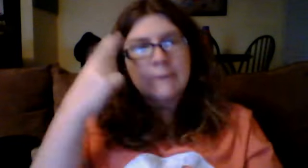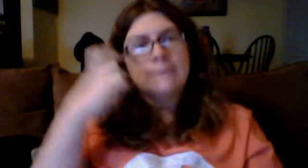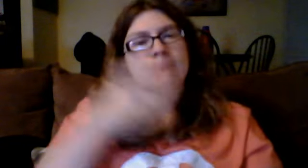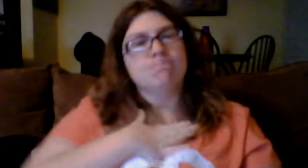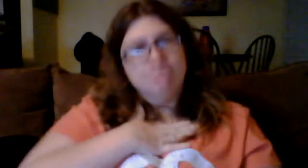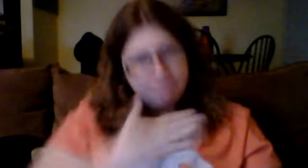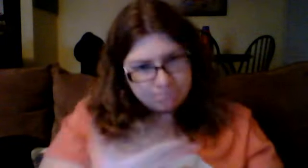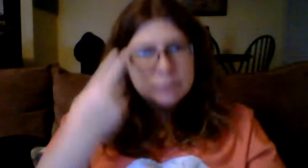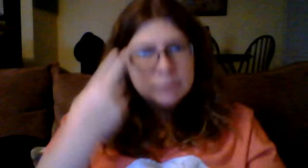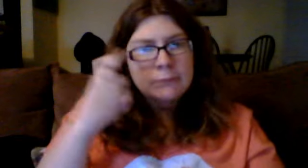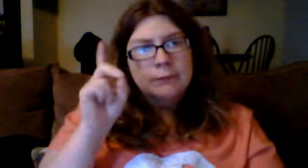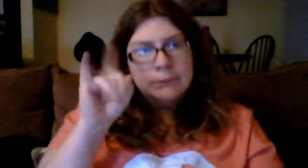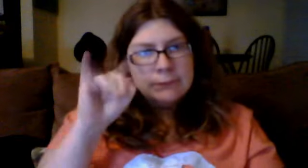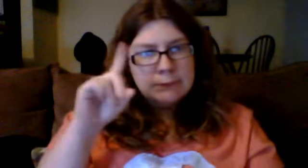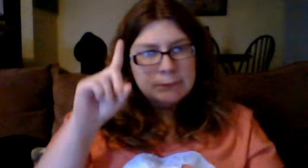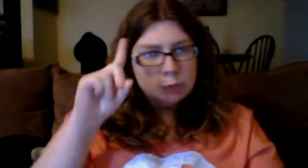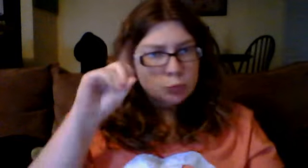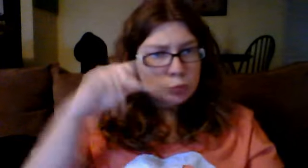now, the wait is over.